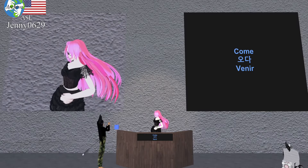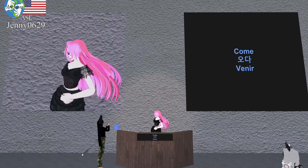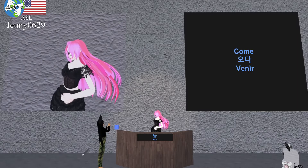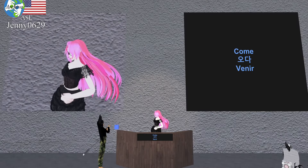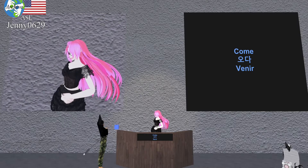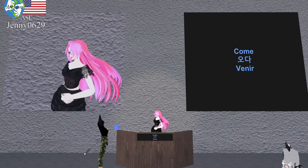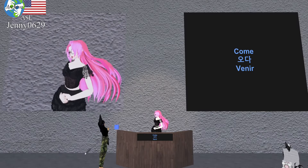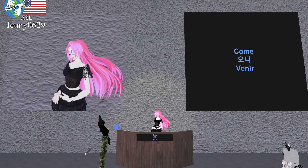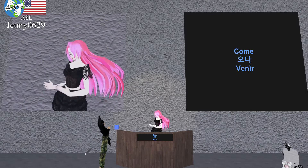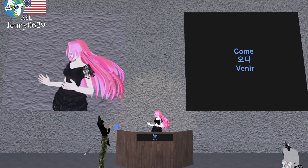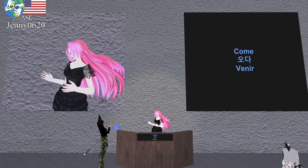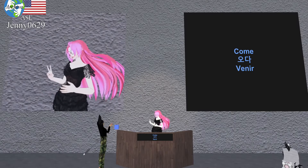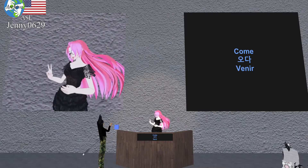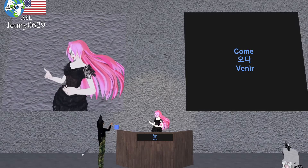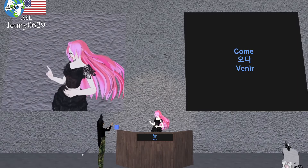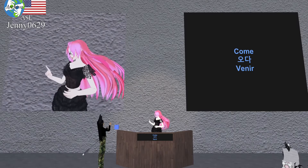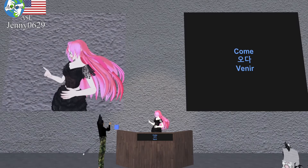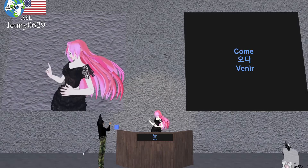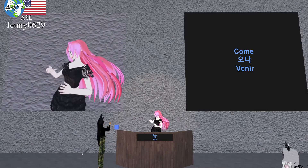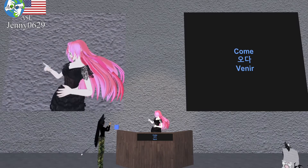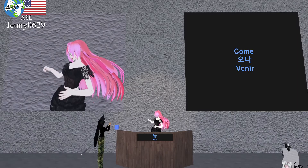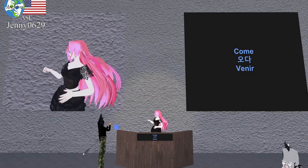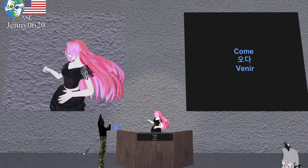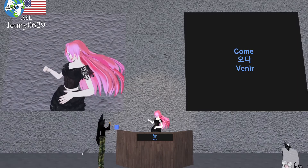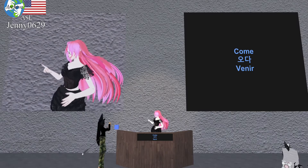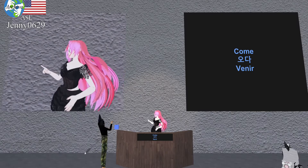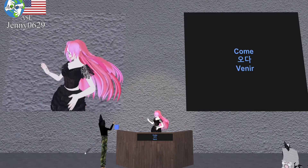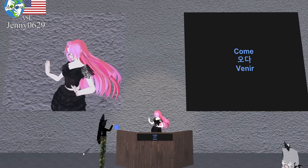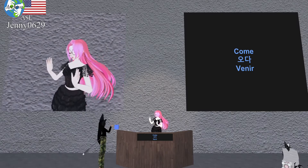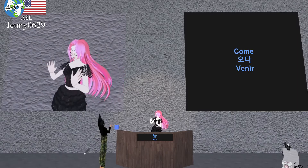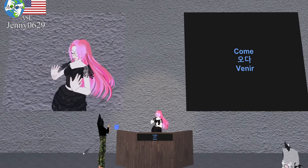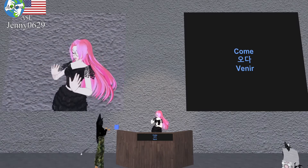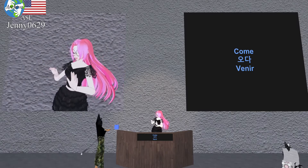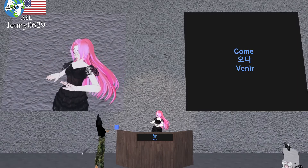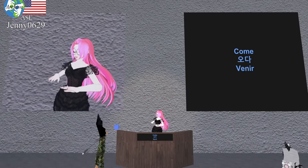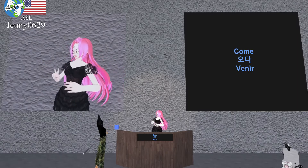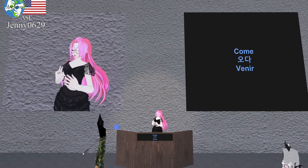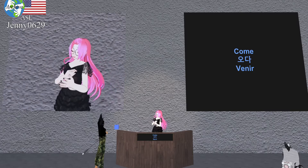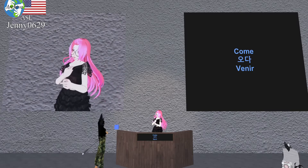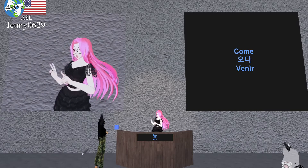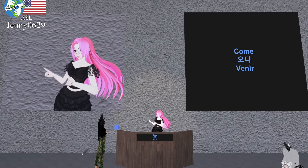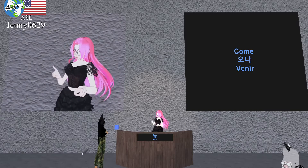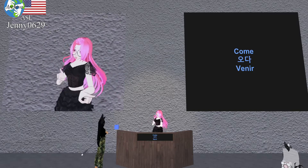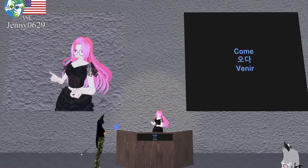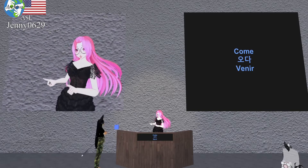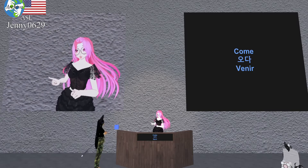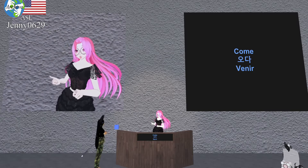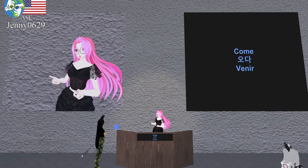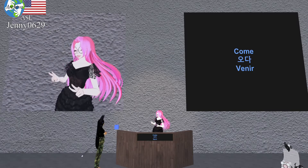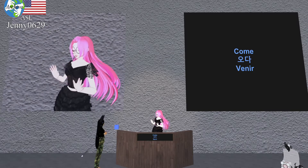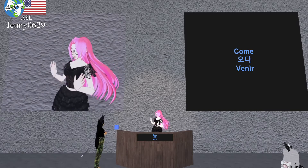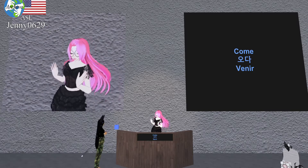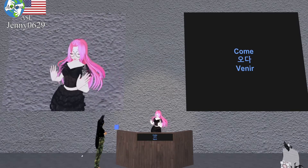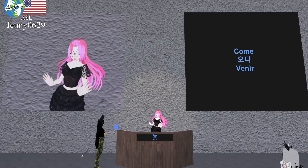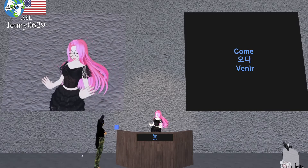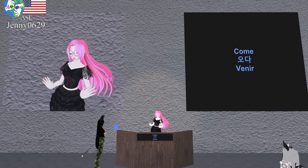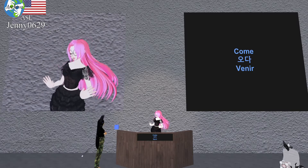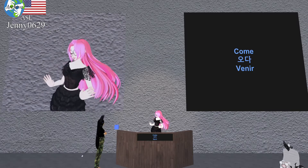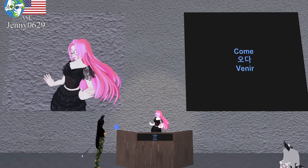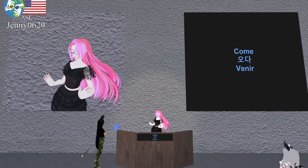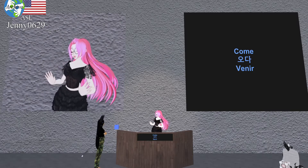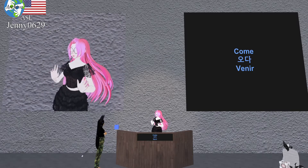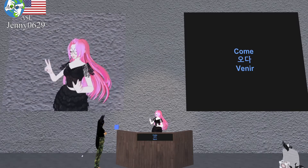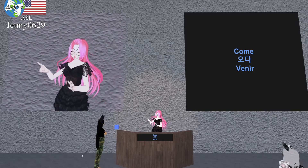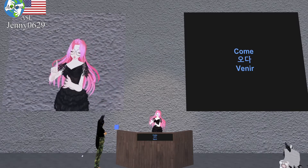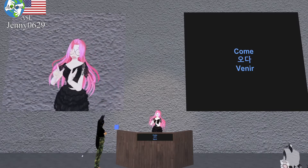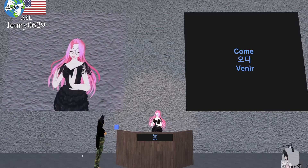Mm-hmm. Awesome. Okay, that's a good question. Late and yet? Yep. So actually, they can be used the same. It's completely